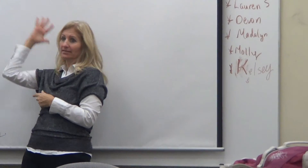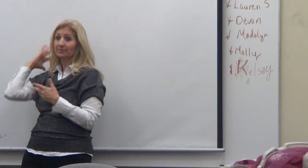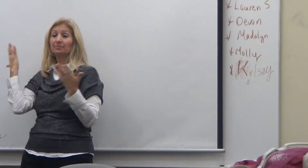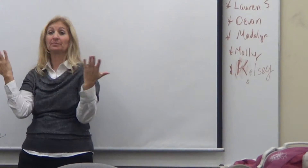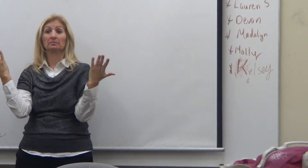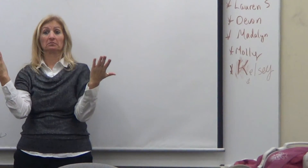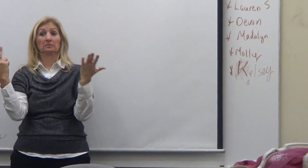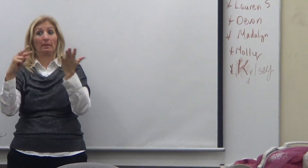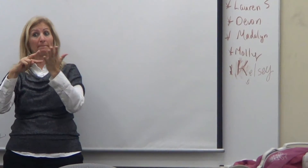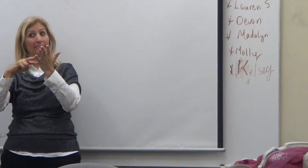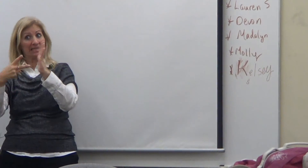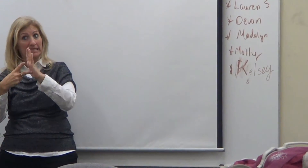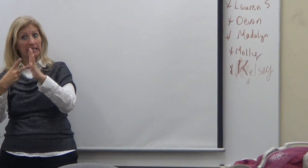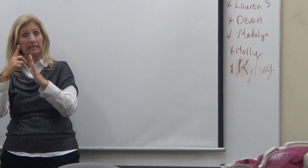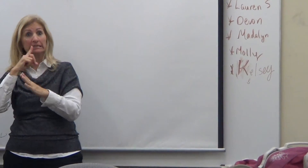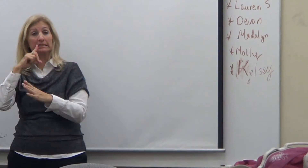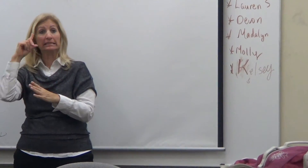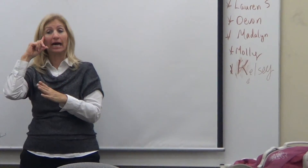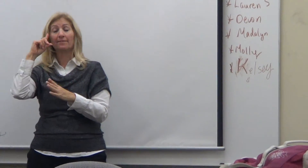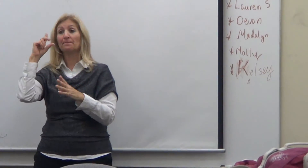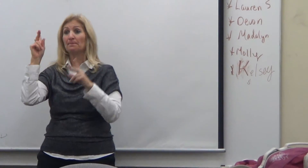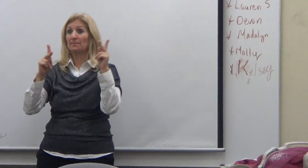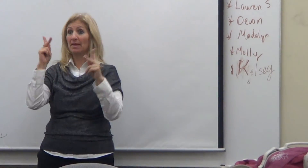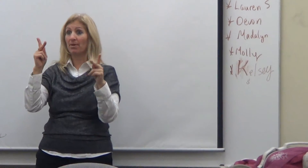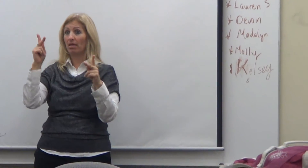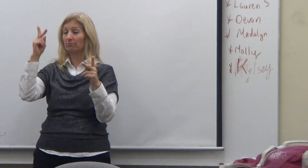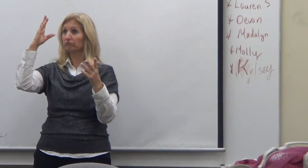Section 504 was set up way back in 1973, and